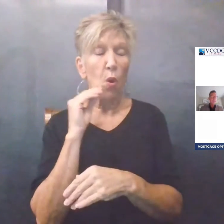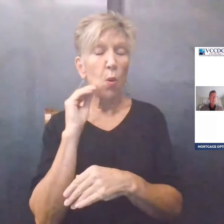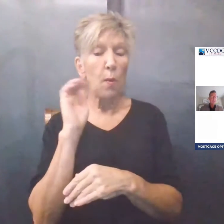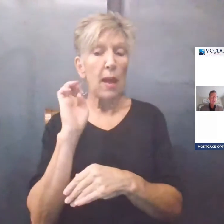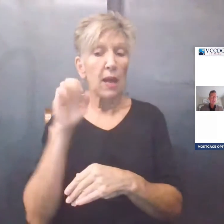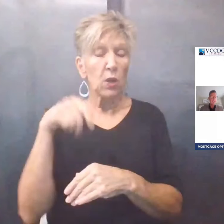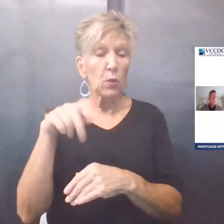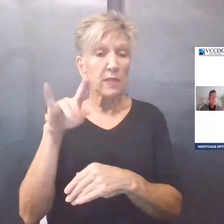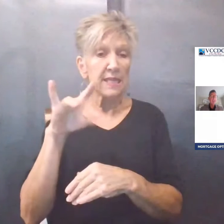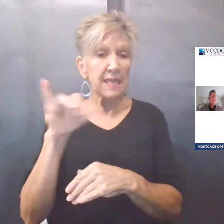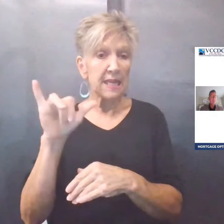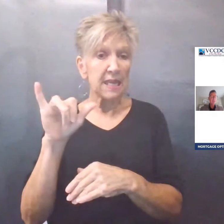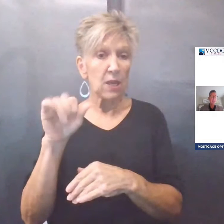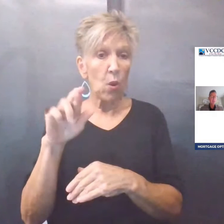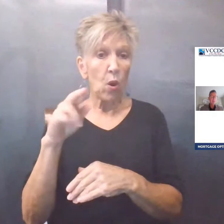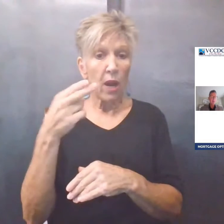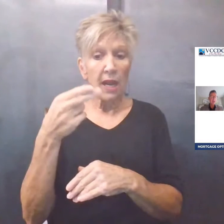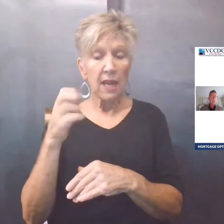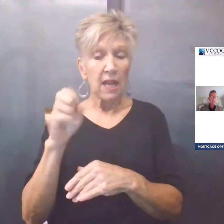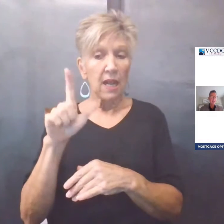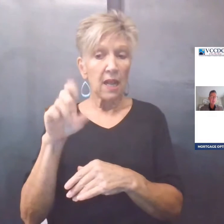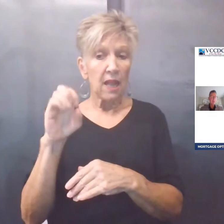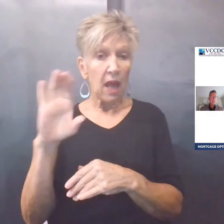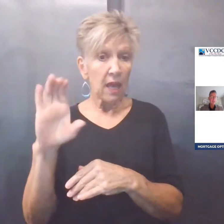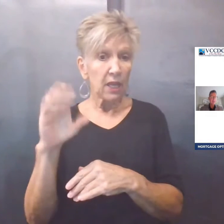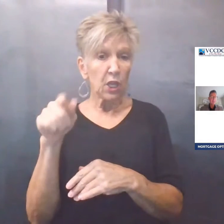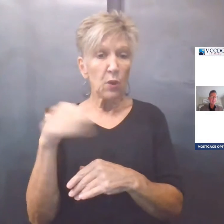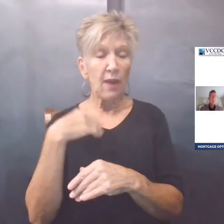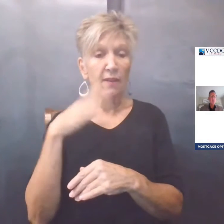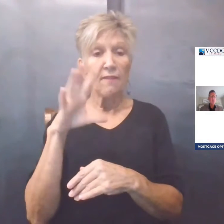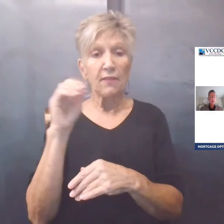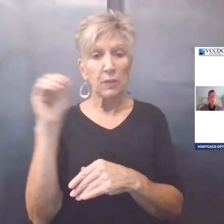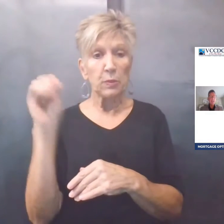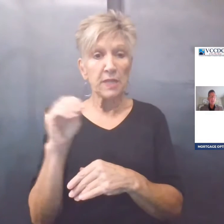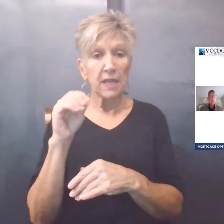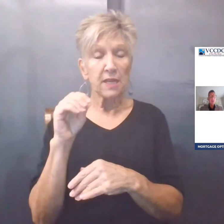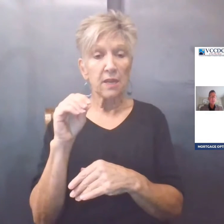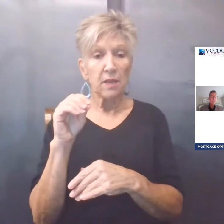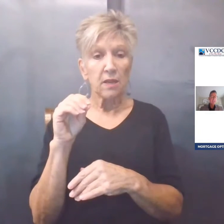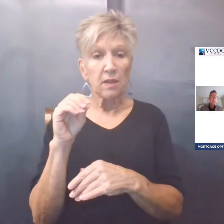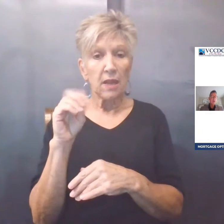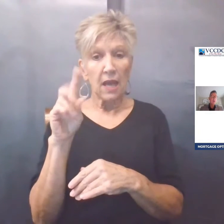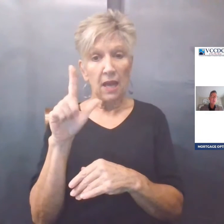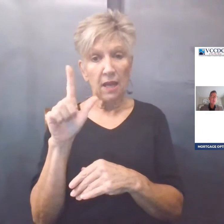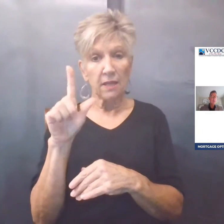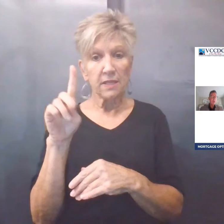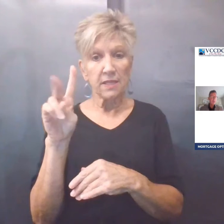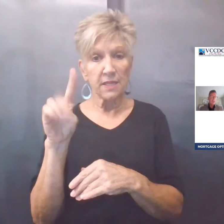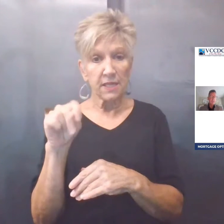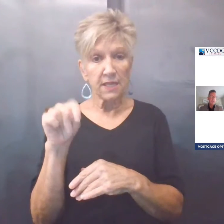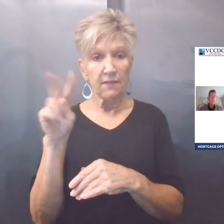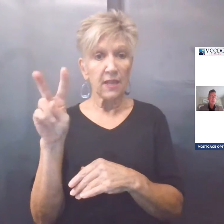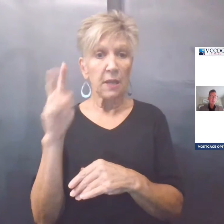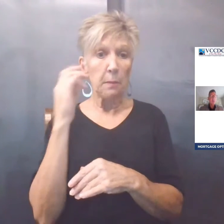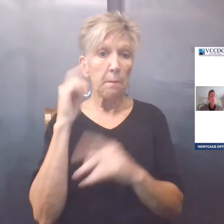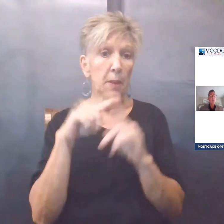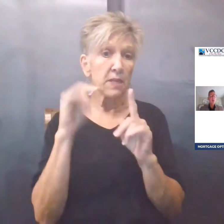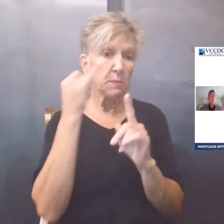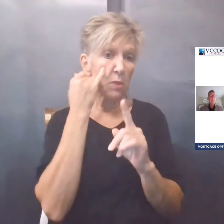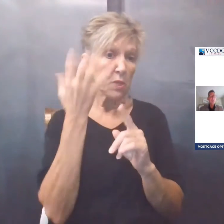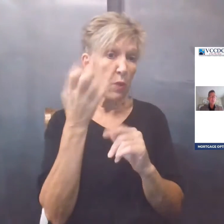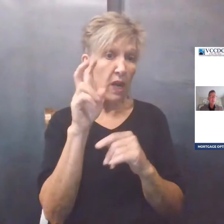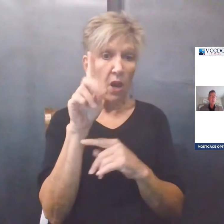you're at 50% LTV if their appraisal comes back at that $400,000. But let's say you want a loan for $100,000.